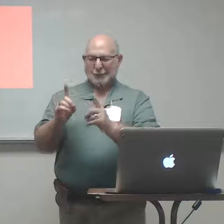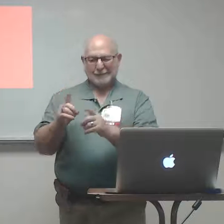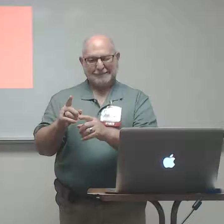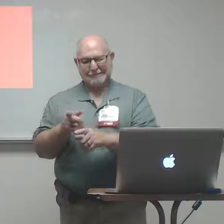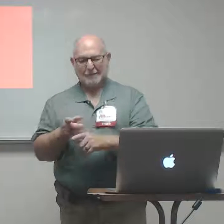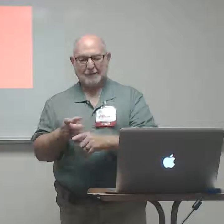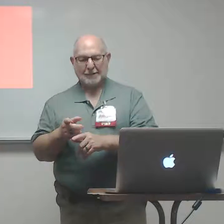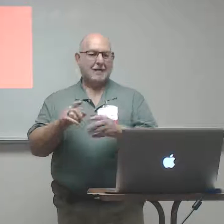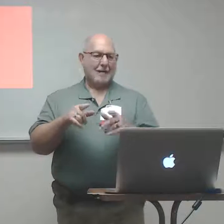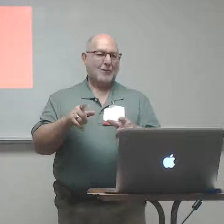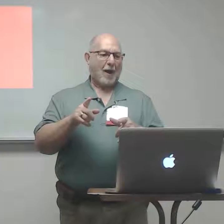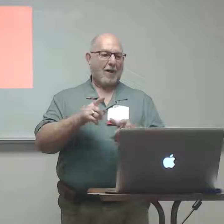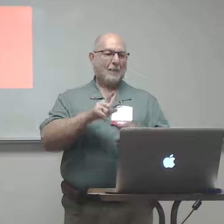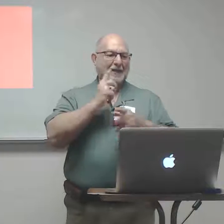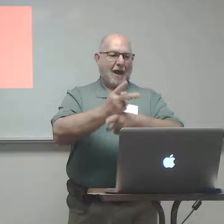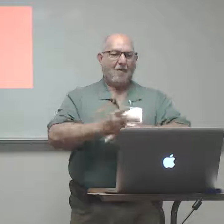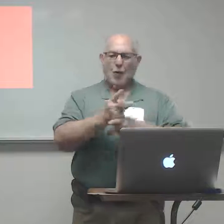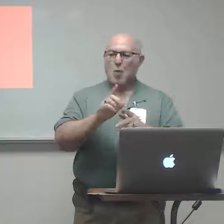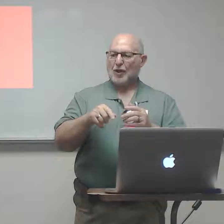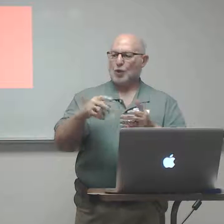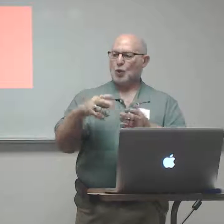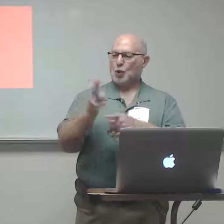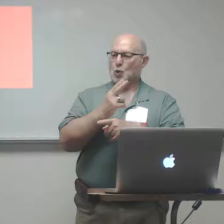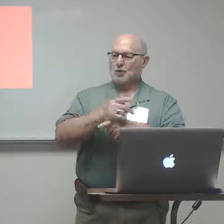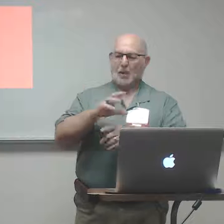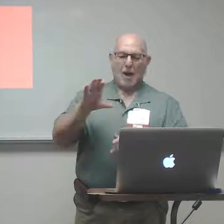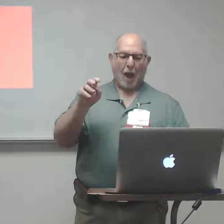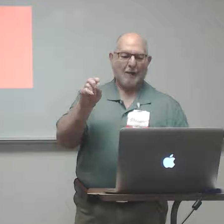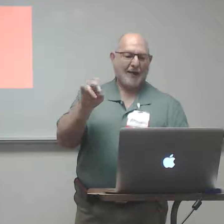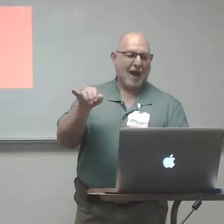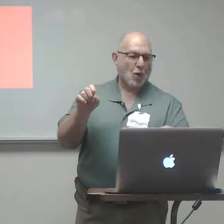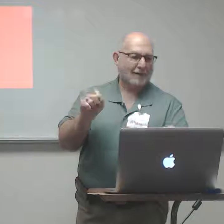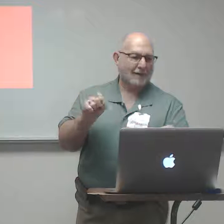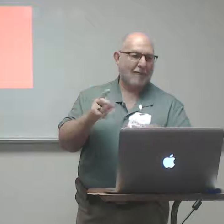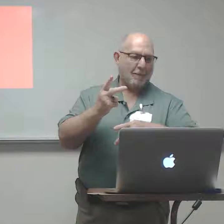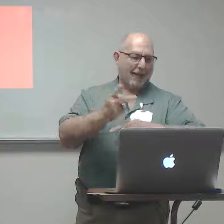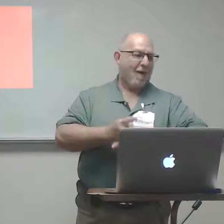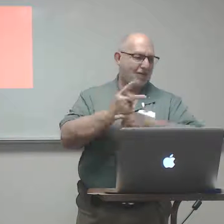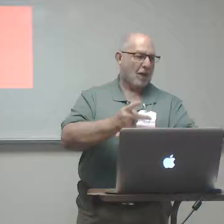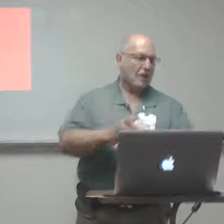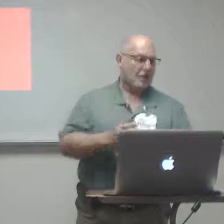Doctor. That's why be careful what you use. Commentaries, you have to be careful.